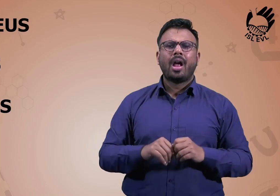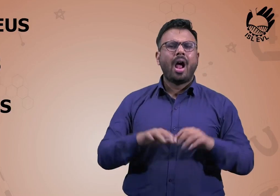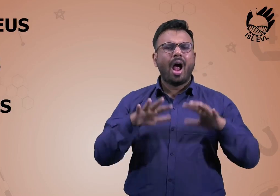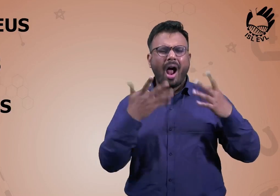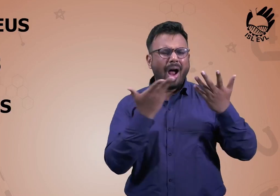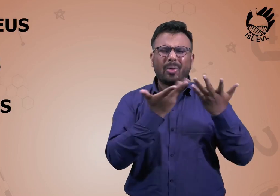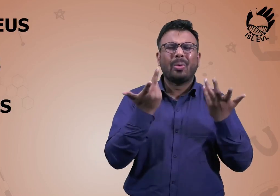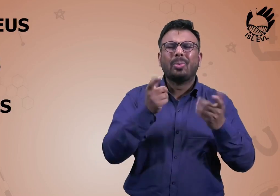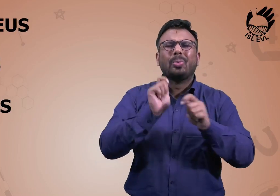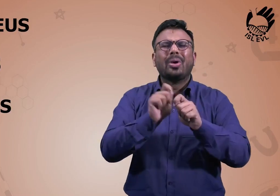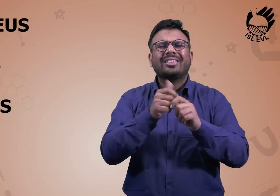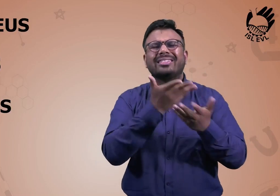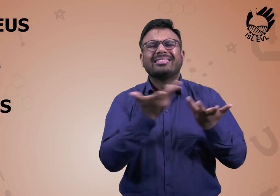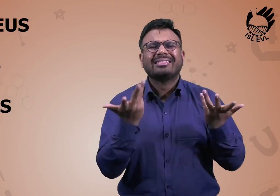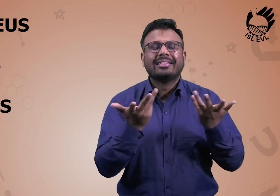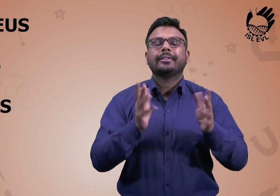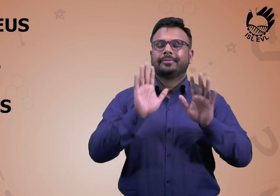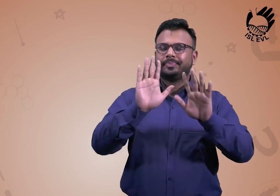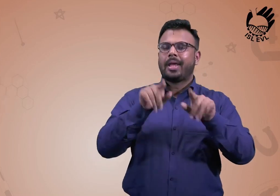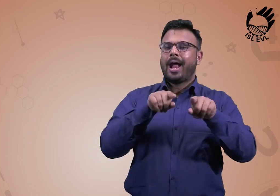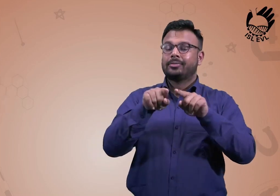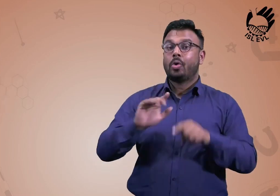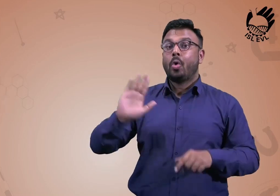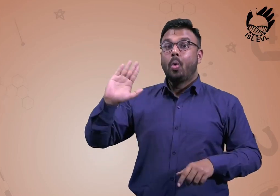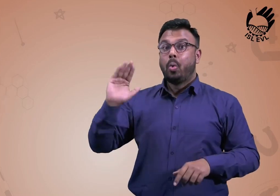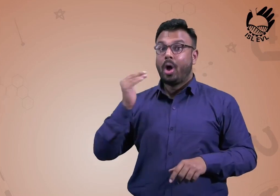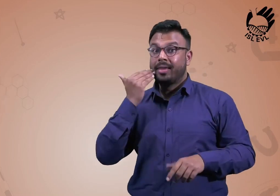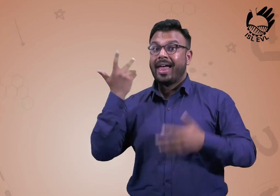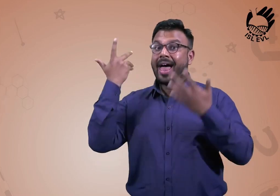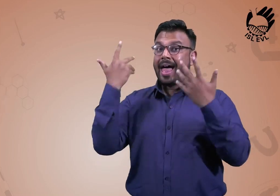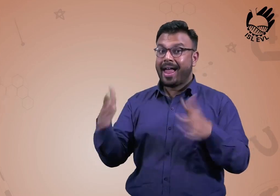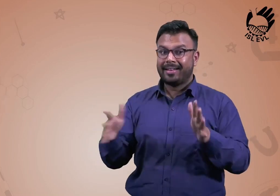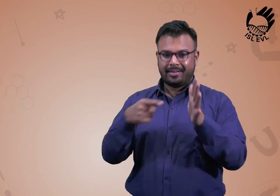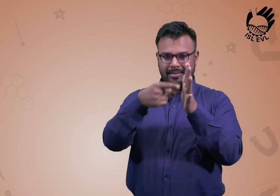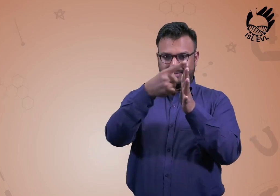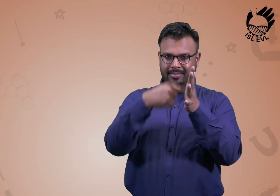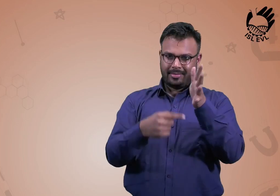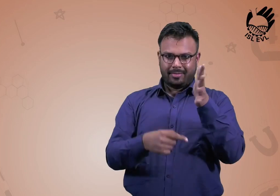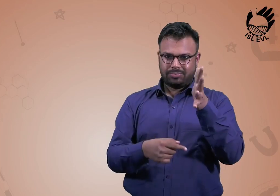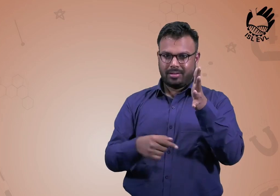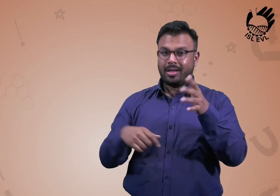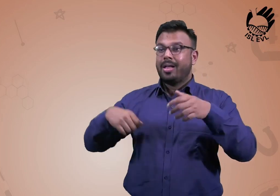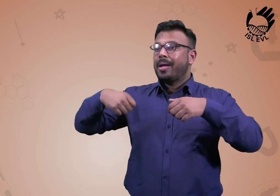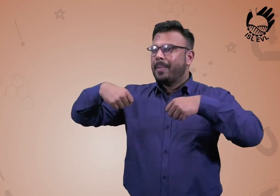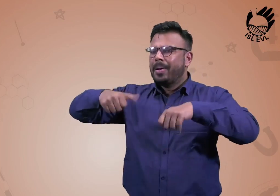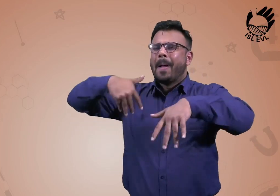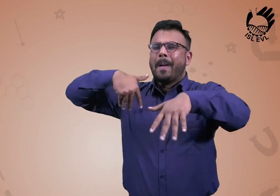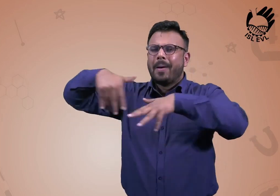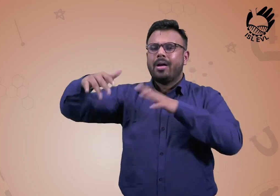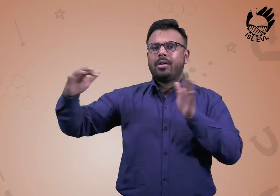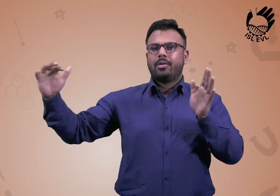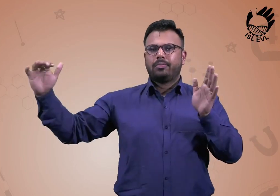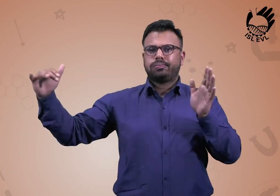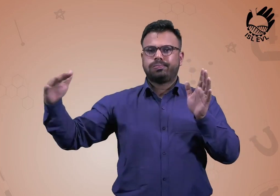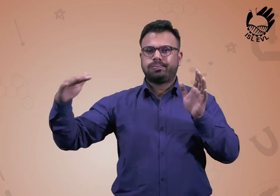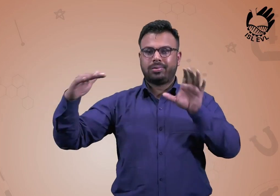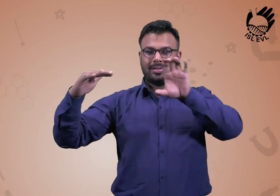Yes, these three bones, known as the malleus, the incus,